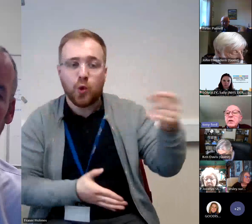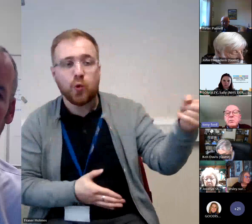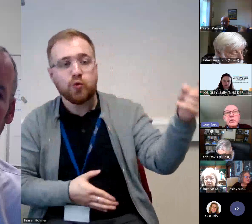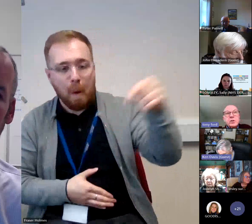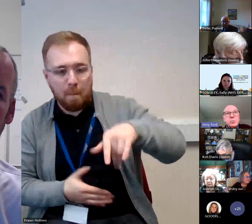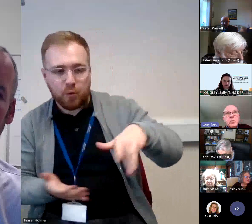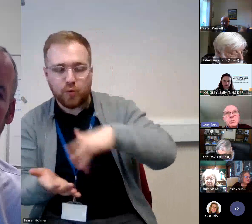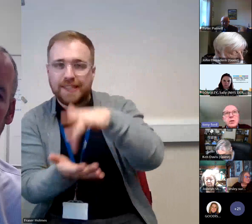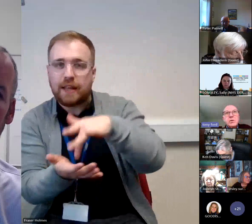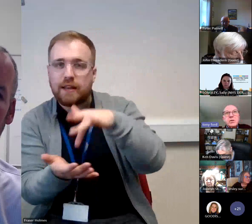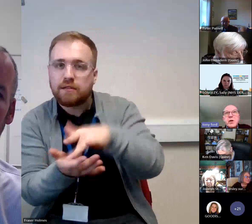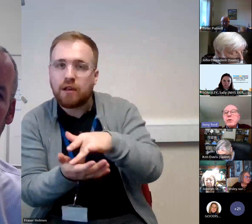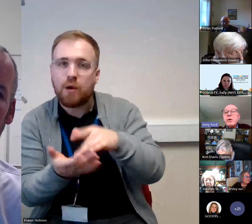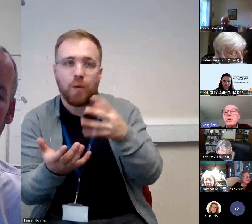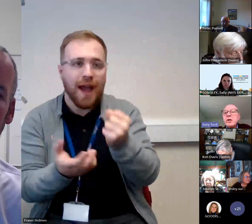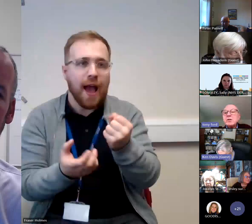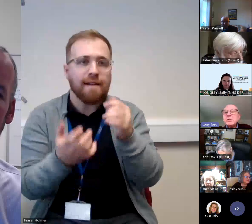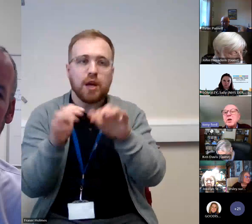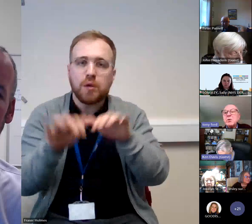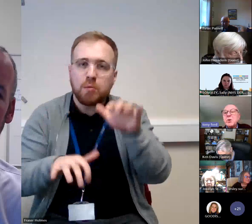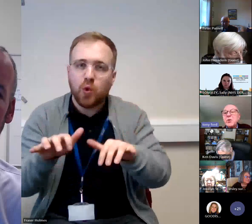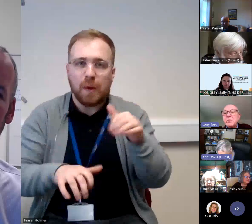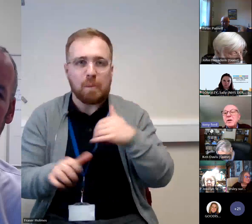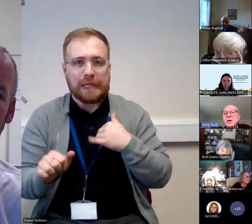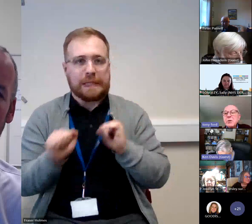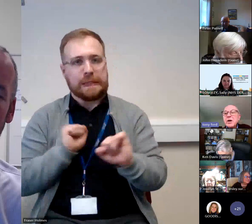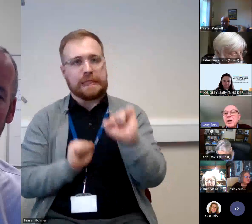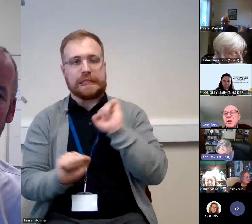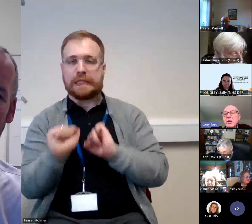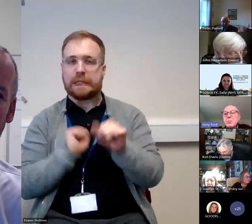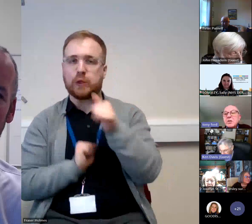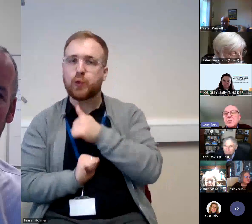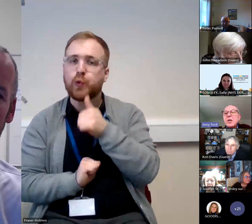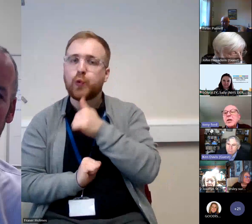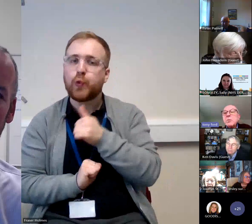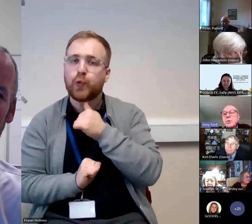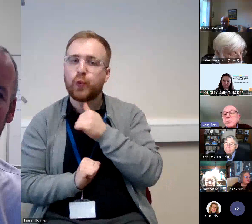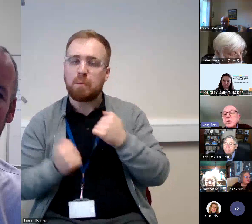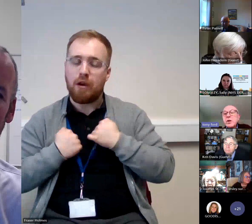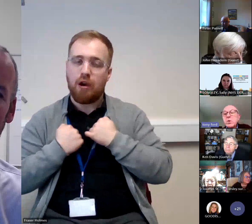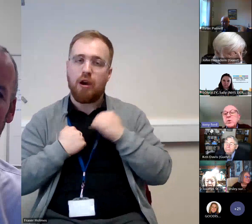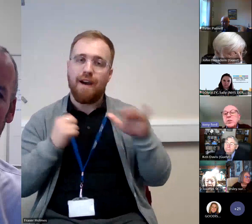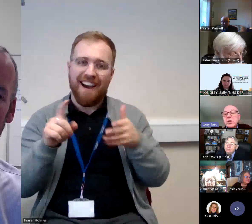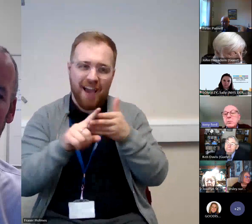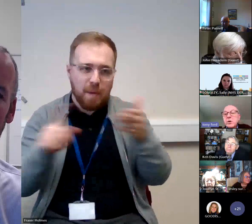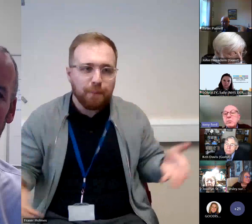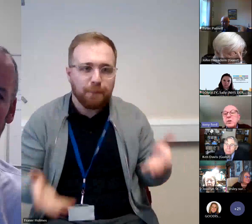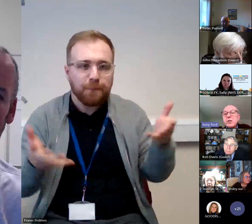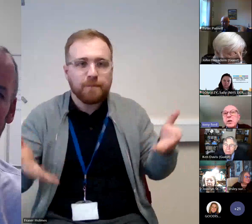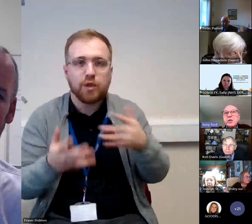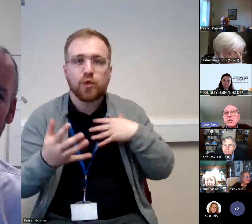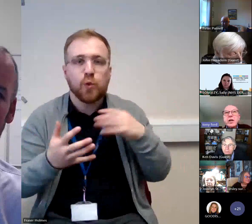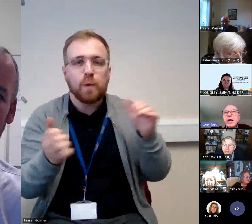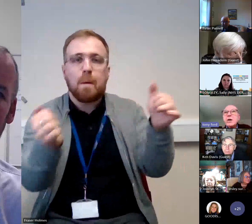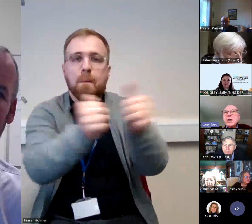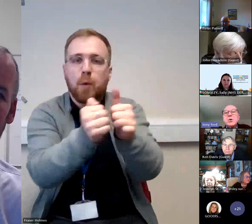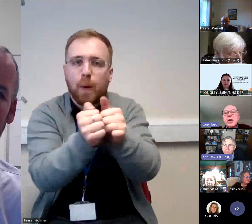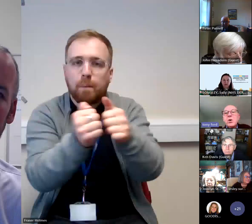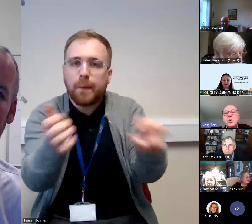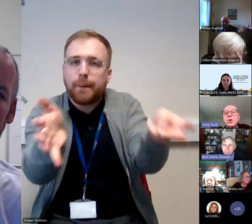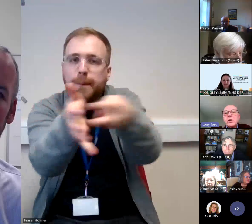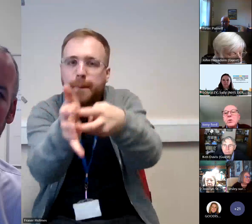somewhere. And we've got some computers, but they're very reluctant to go on them. But our aim is to enable them to make all these appointments. So